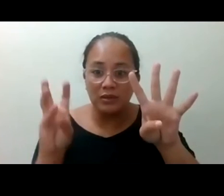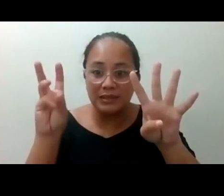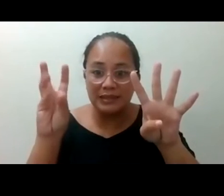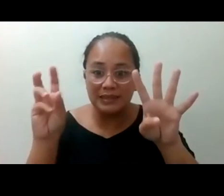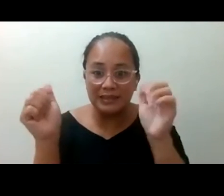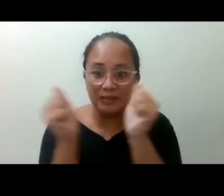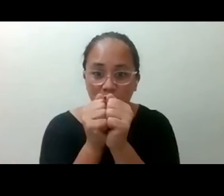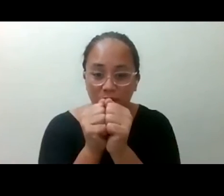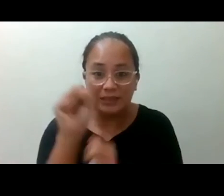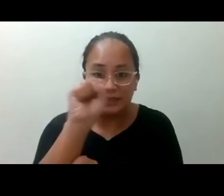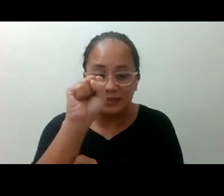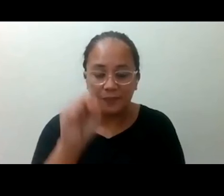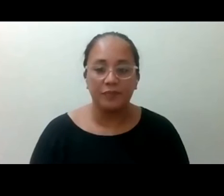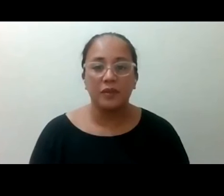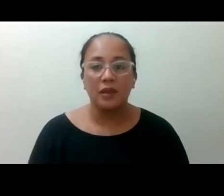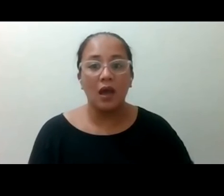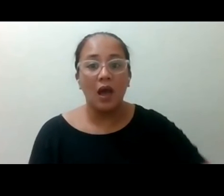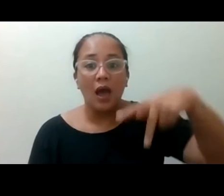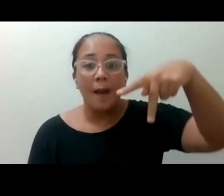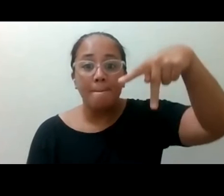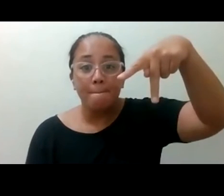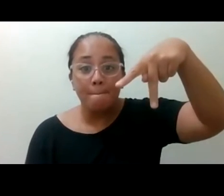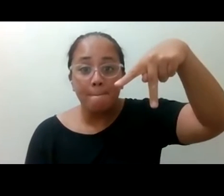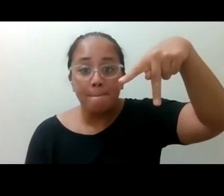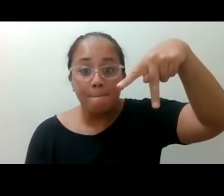And the predicate is you're asking how many